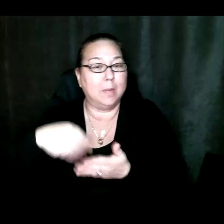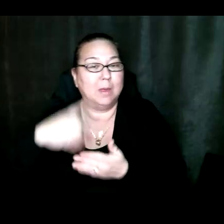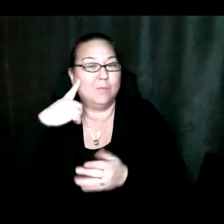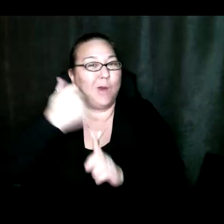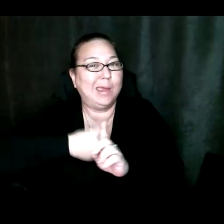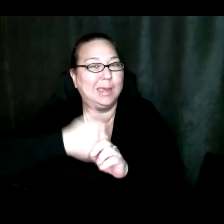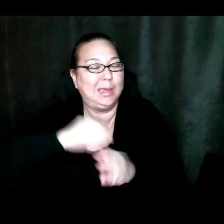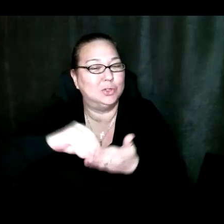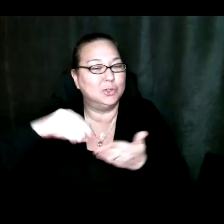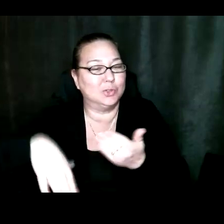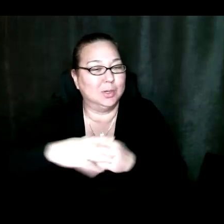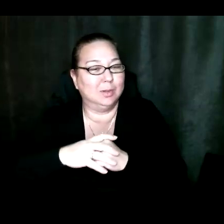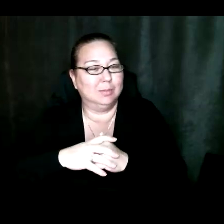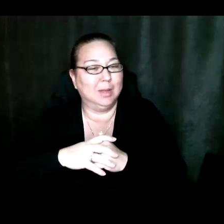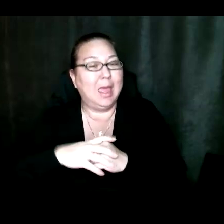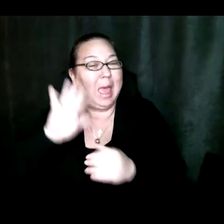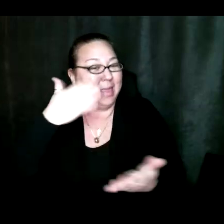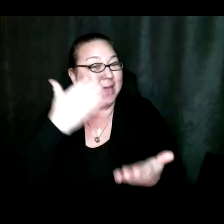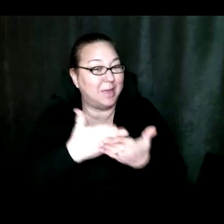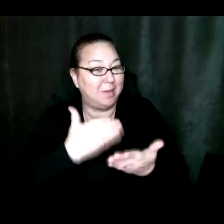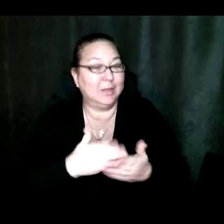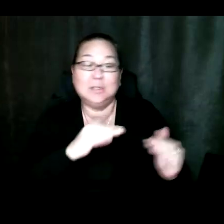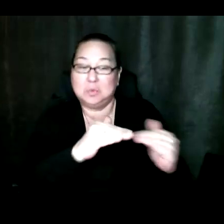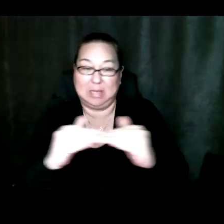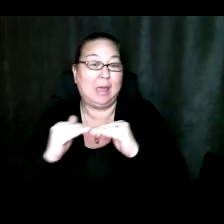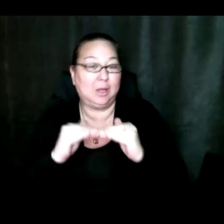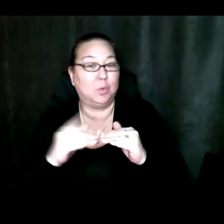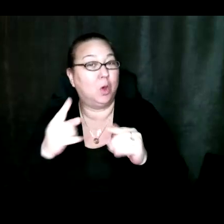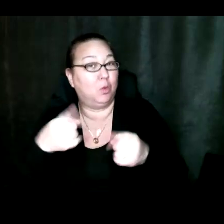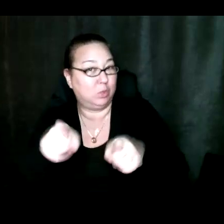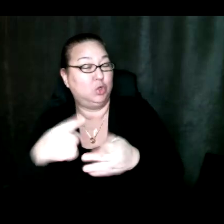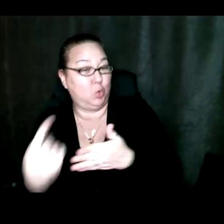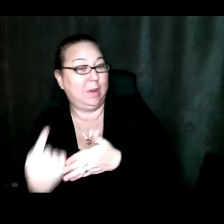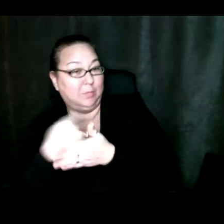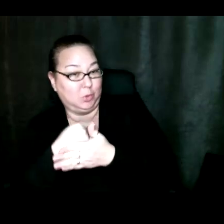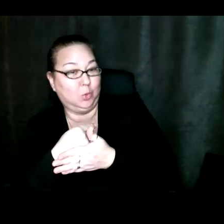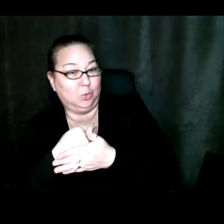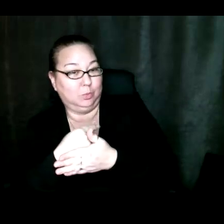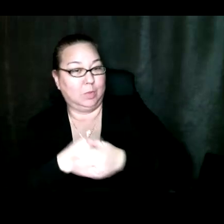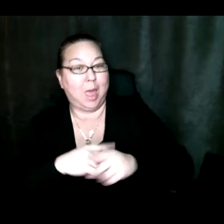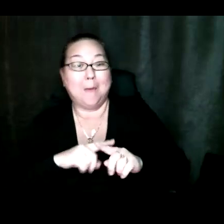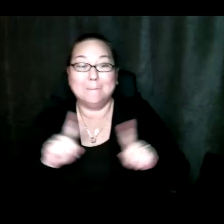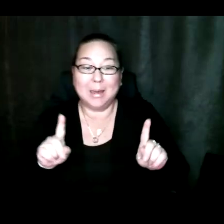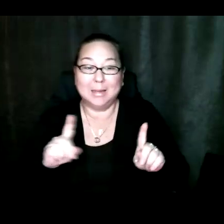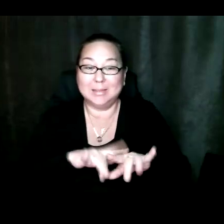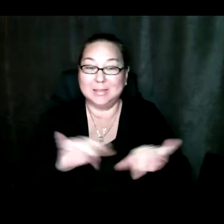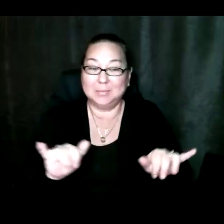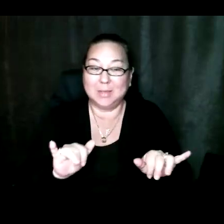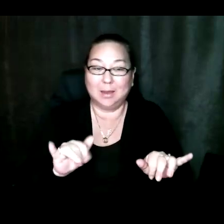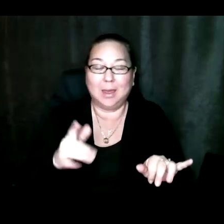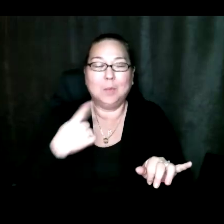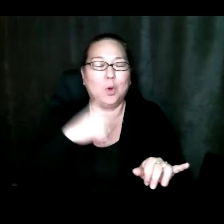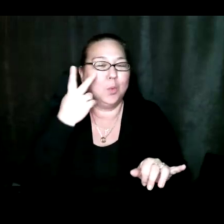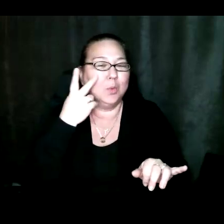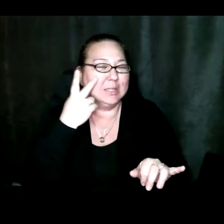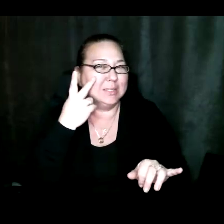pupil. And yet we would all sit up here together. We would be out in schools and we would hear the real challenges that schools